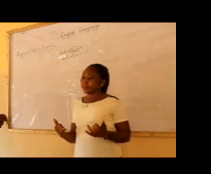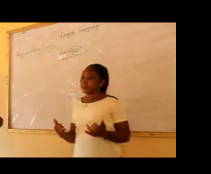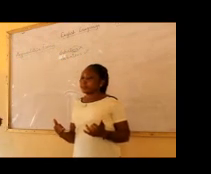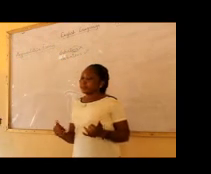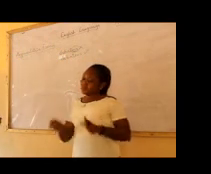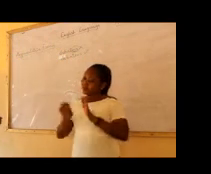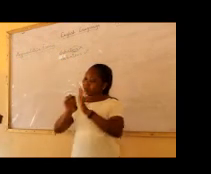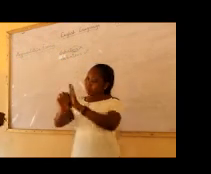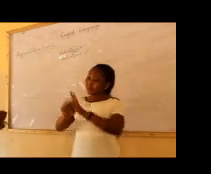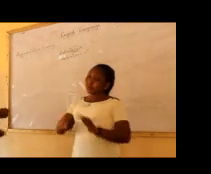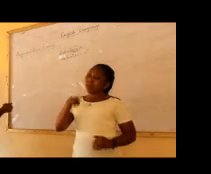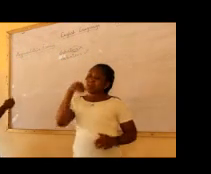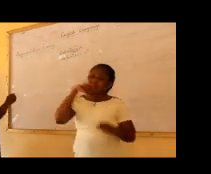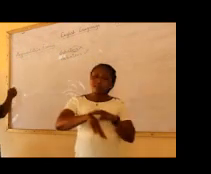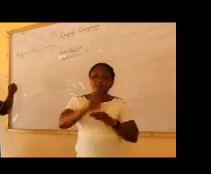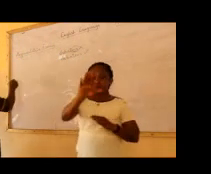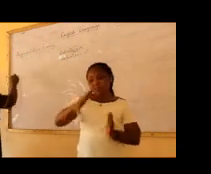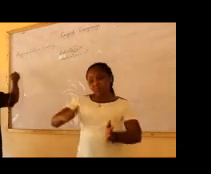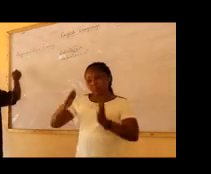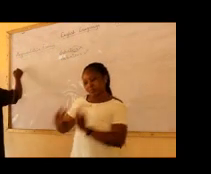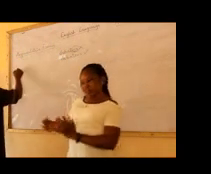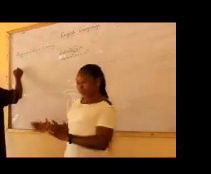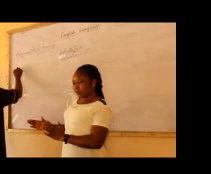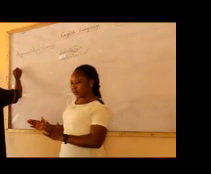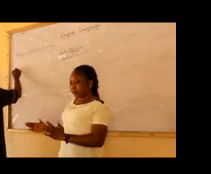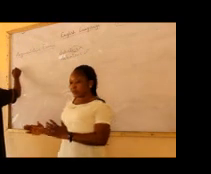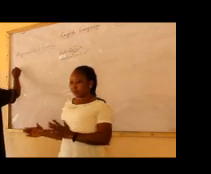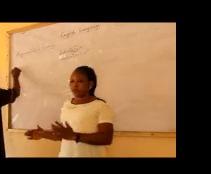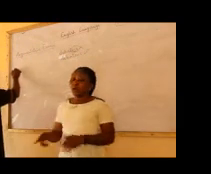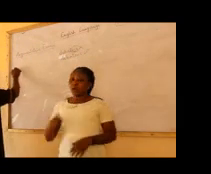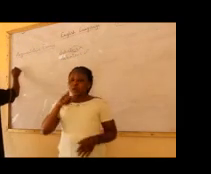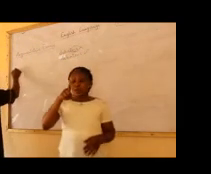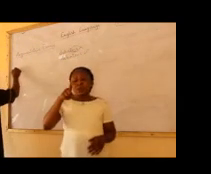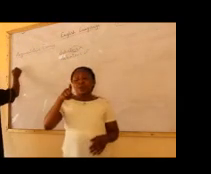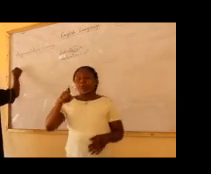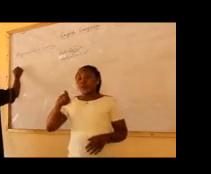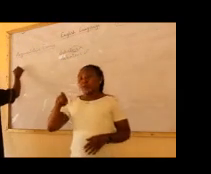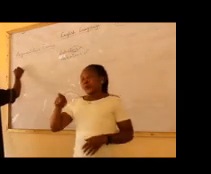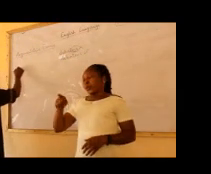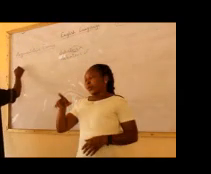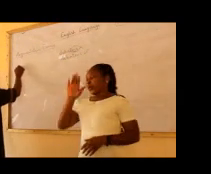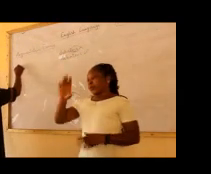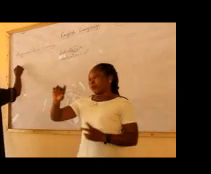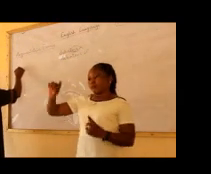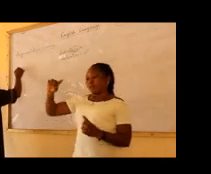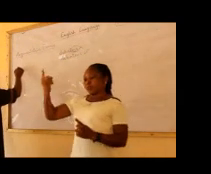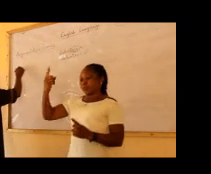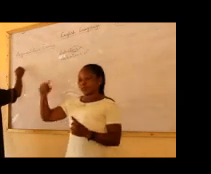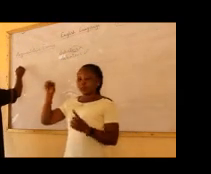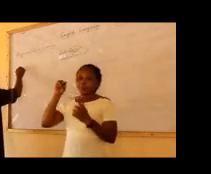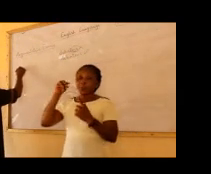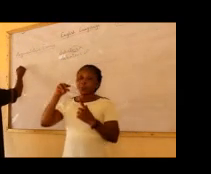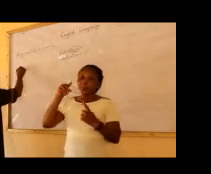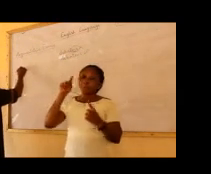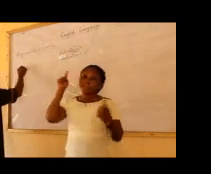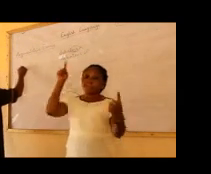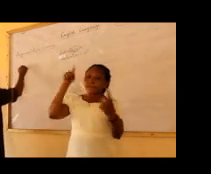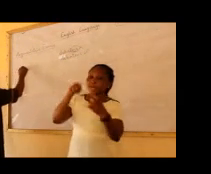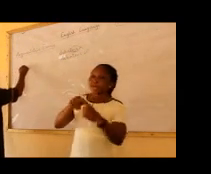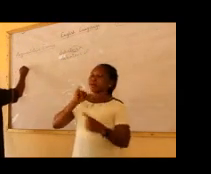maybe in your planning, you picked, your first point is security.